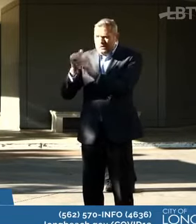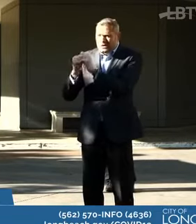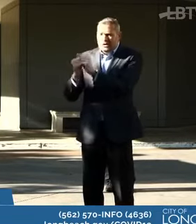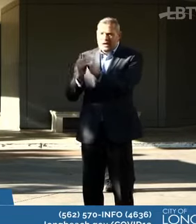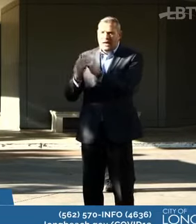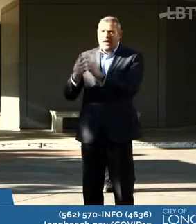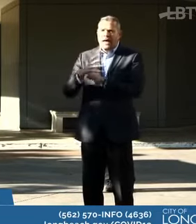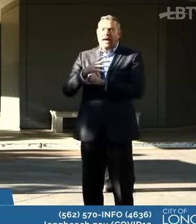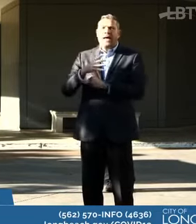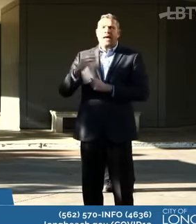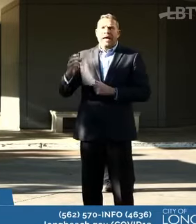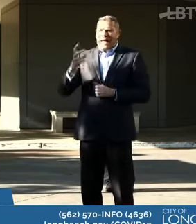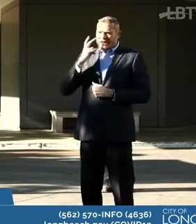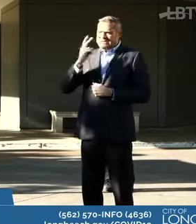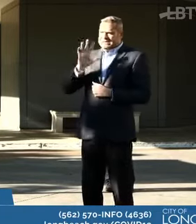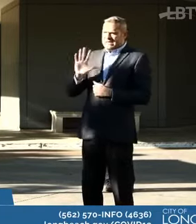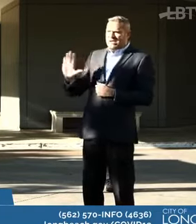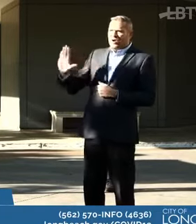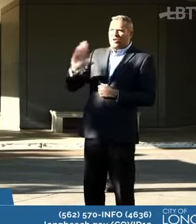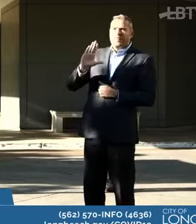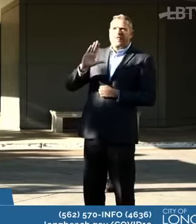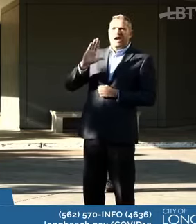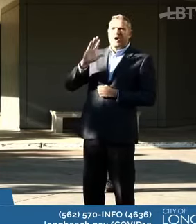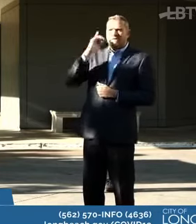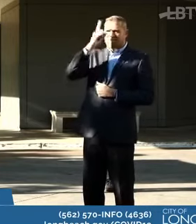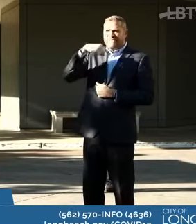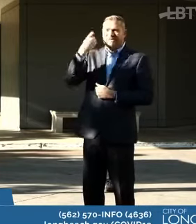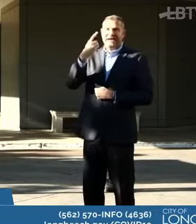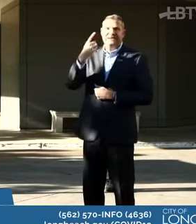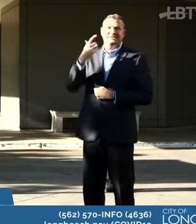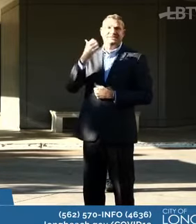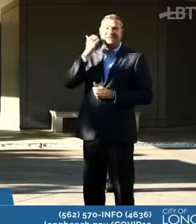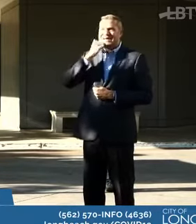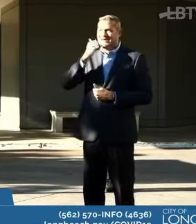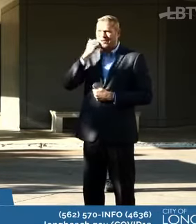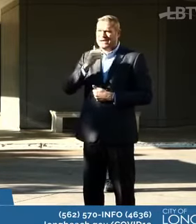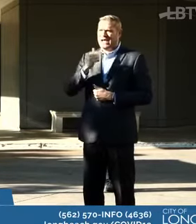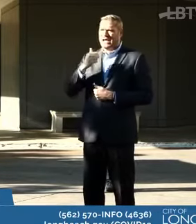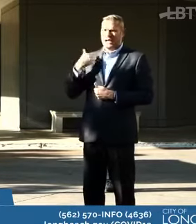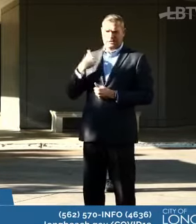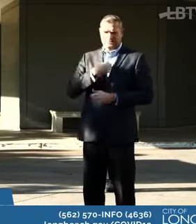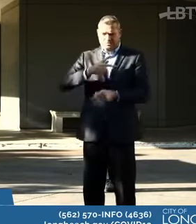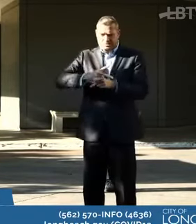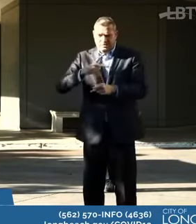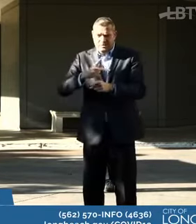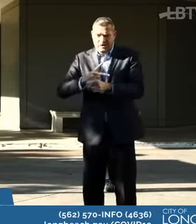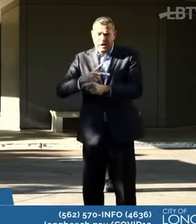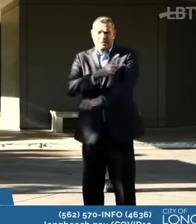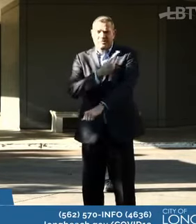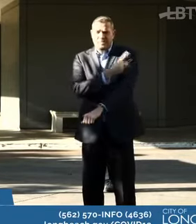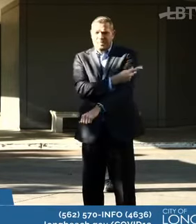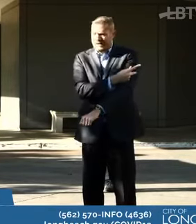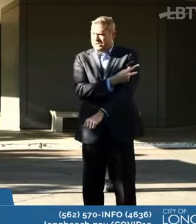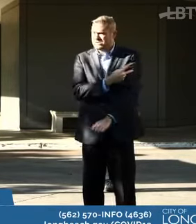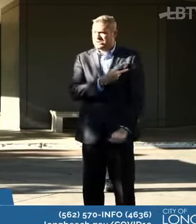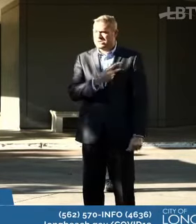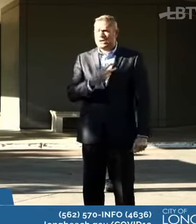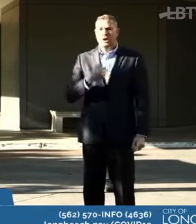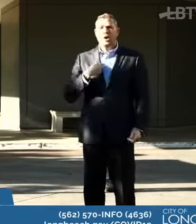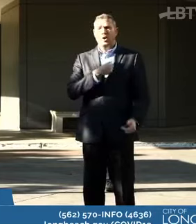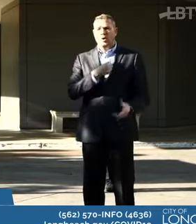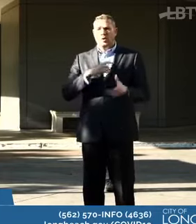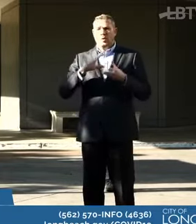And seeing their faces as we treat these patients as best we can. We, as has been mentioned, we've definitely